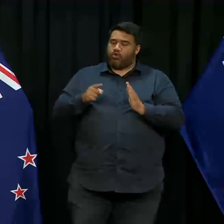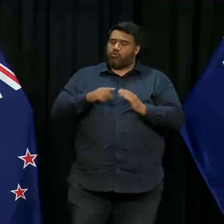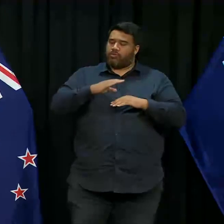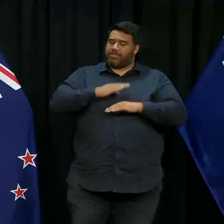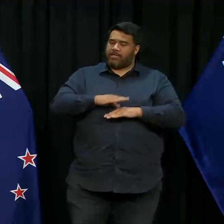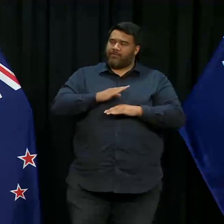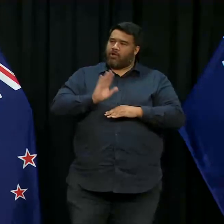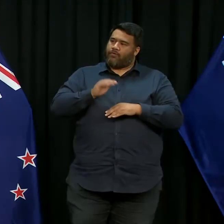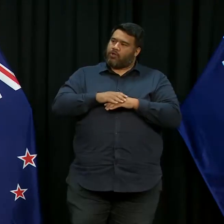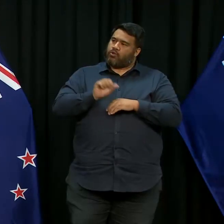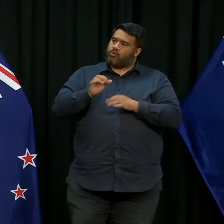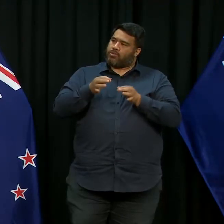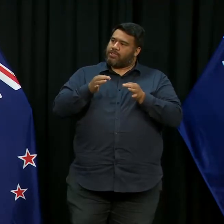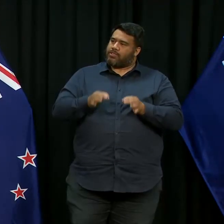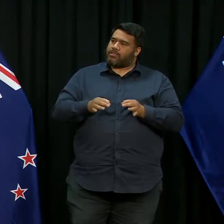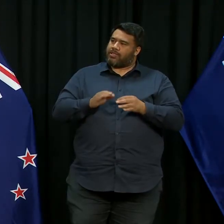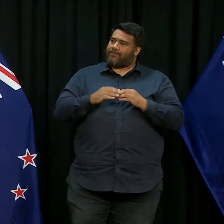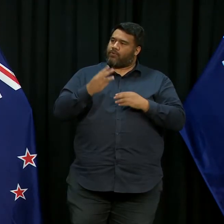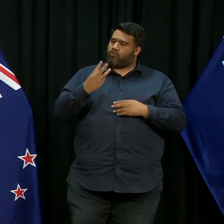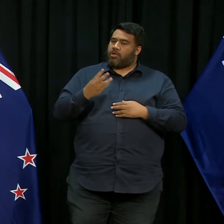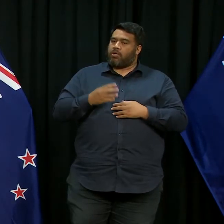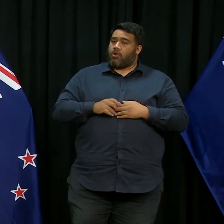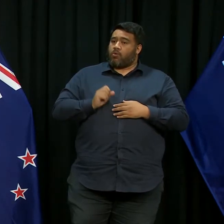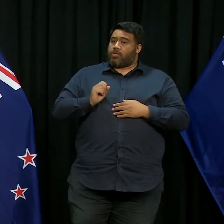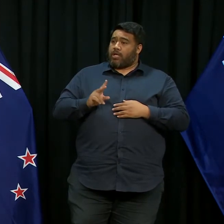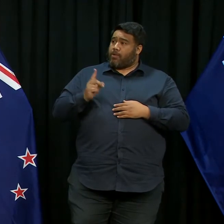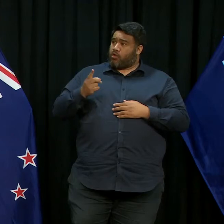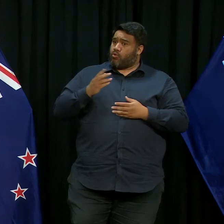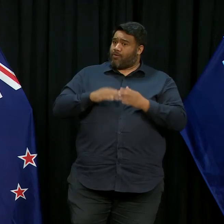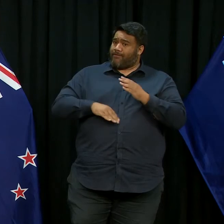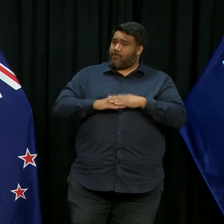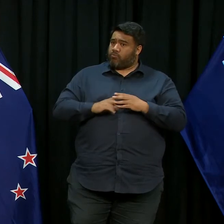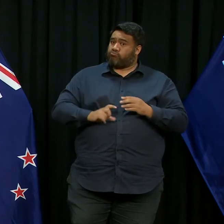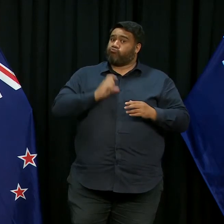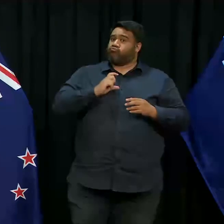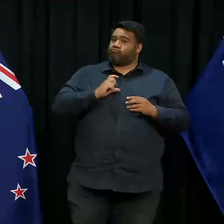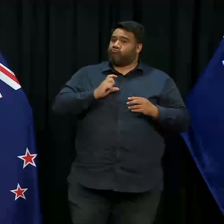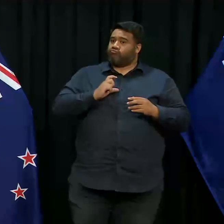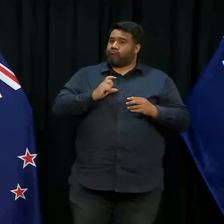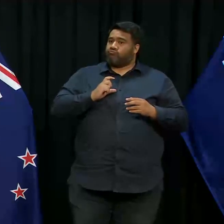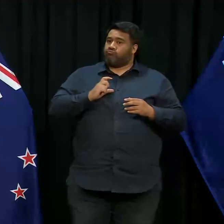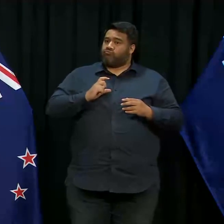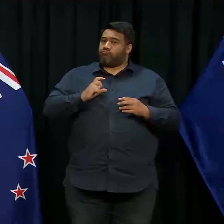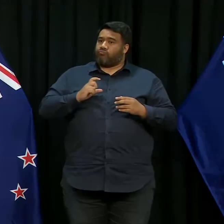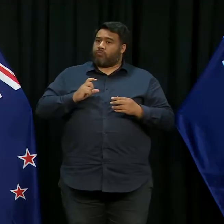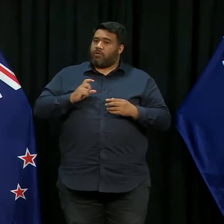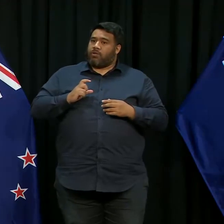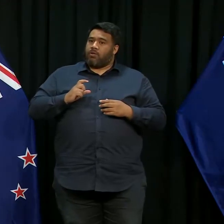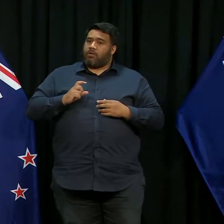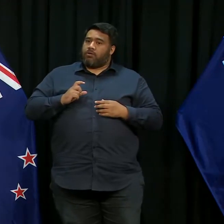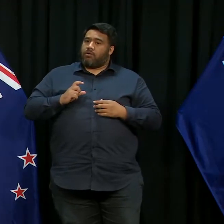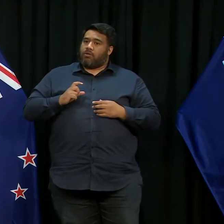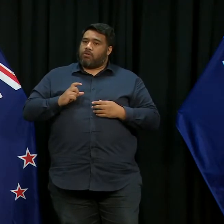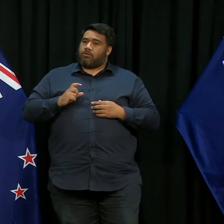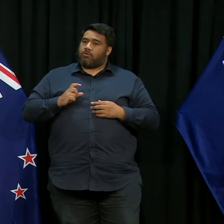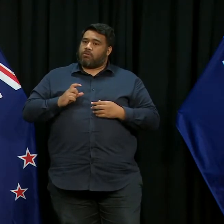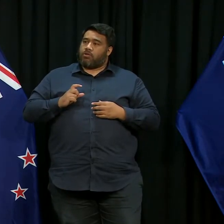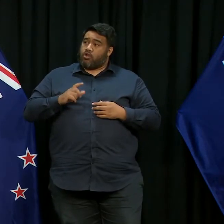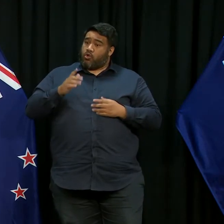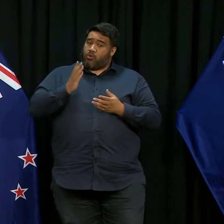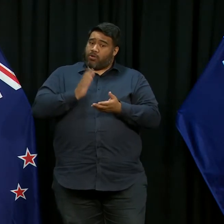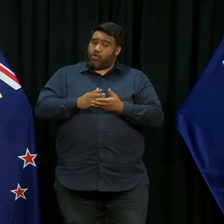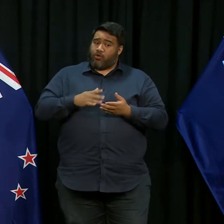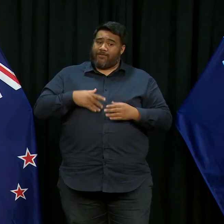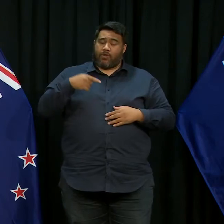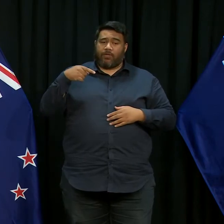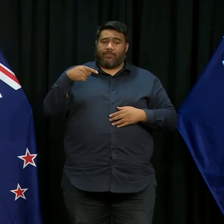correct. Are you absolutely confident about it? Because this shows every appearance of being a case of leakage with no might have been the outbreak. You've been